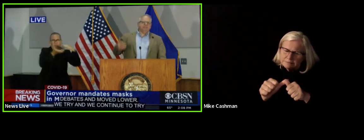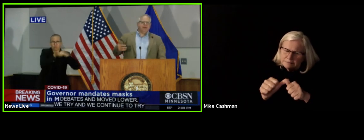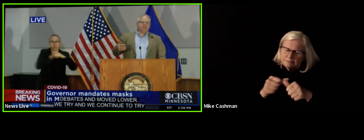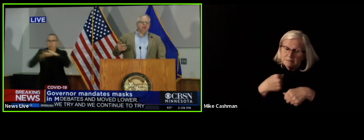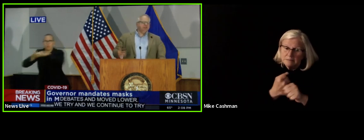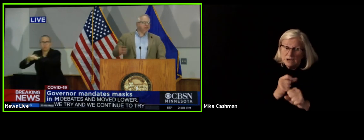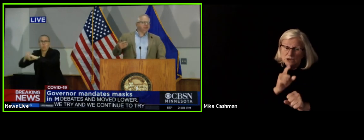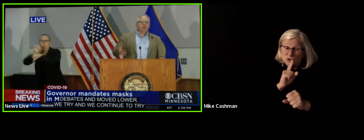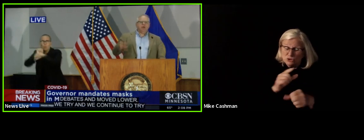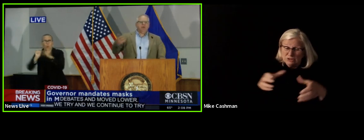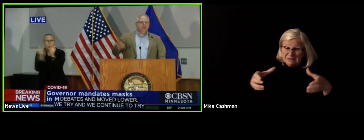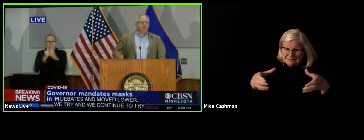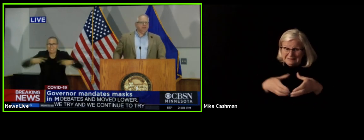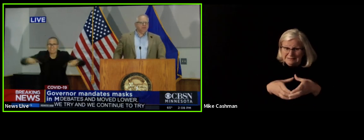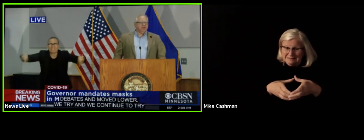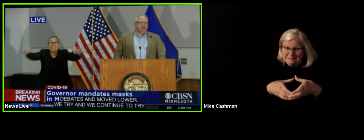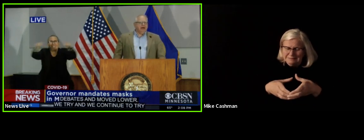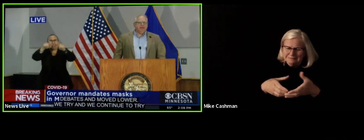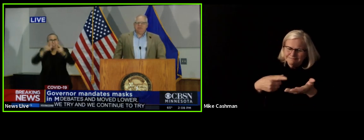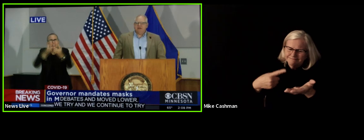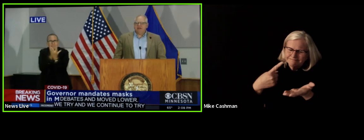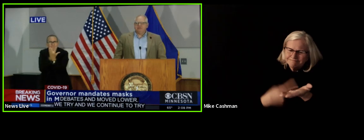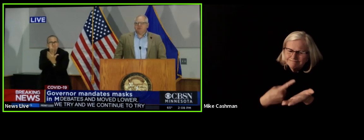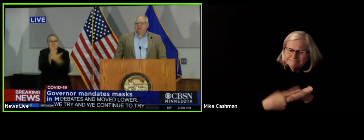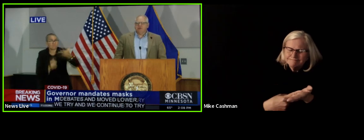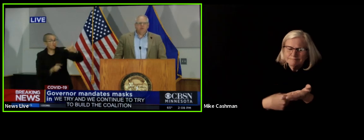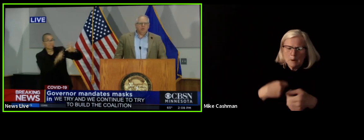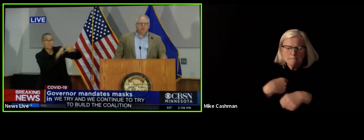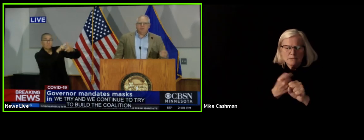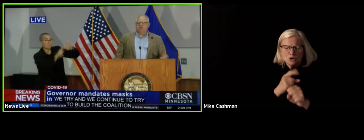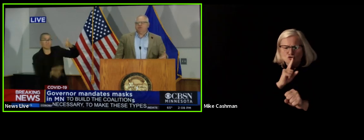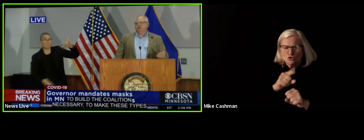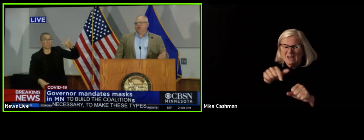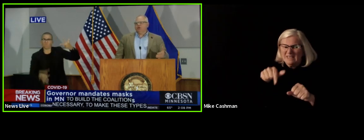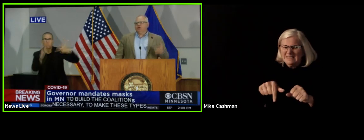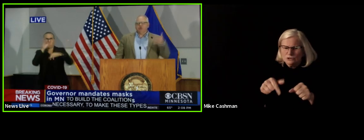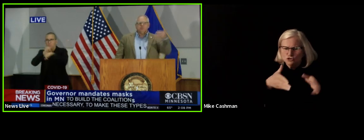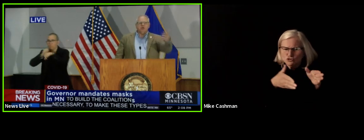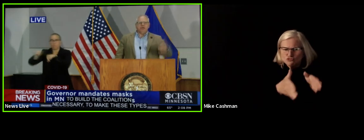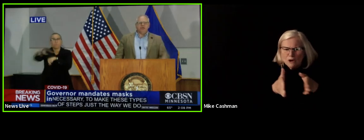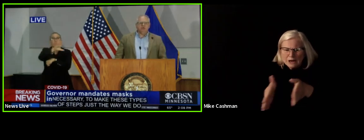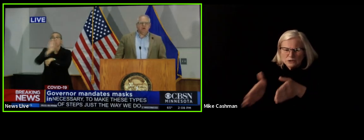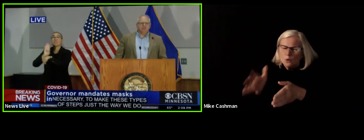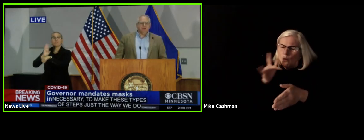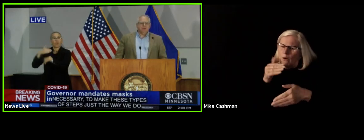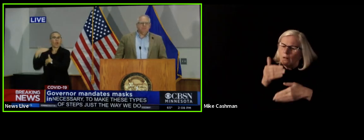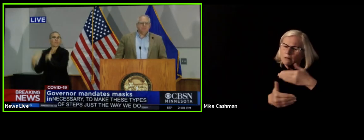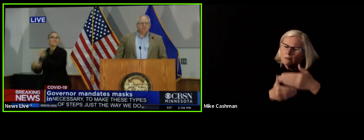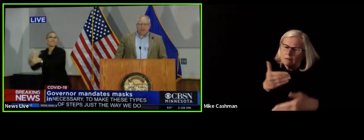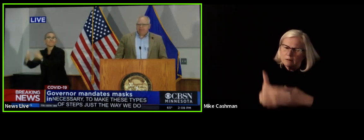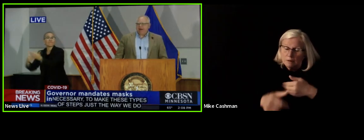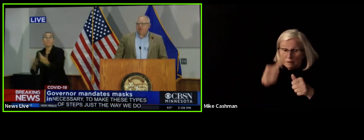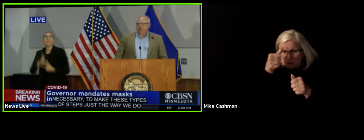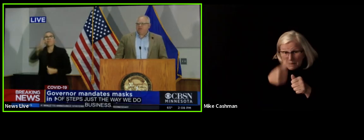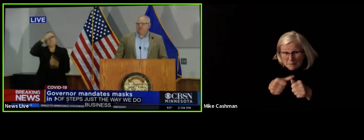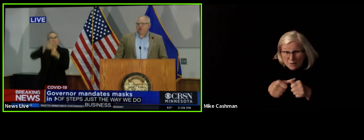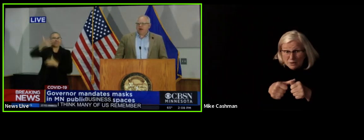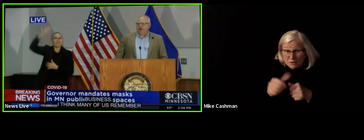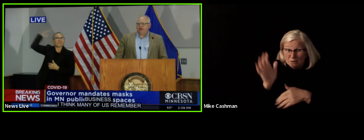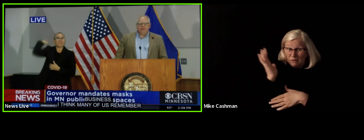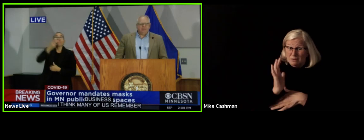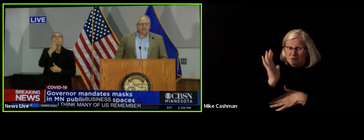of steps just the way we do business. I think many of us remember when we moved to no smoking indoors. That battle waged